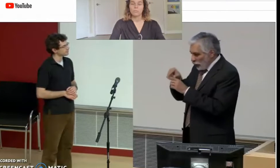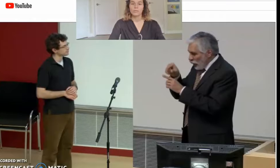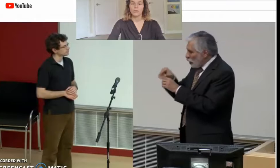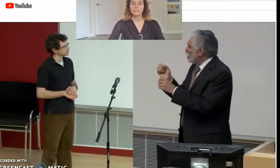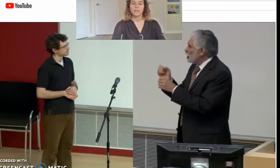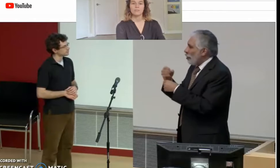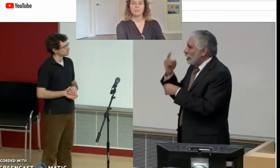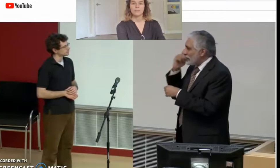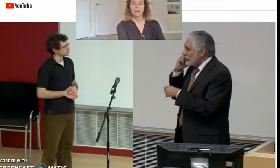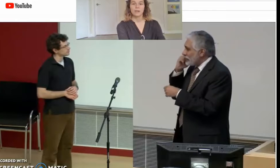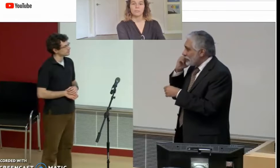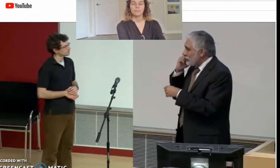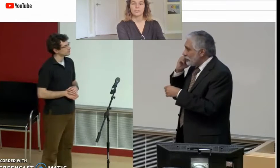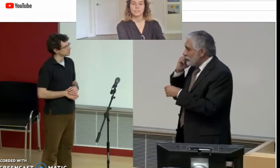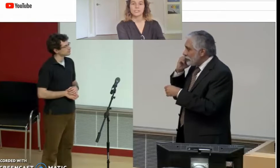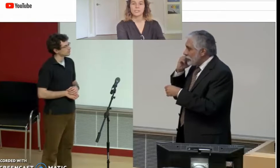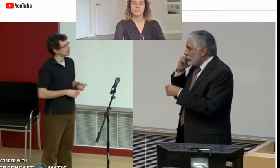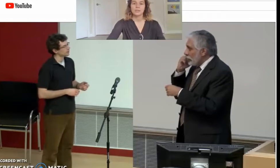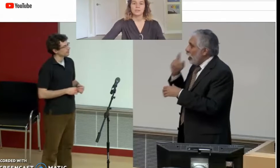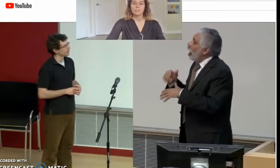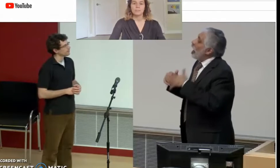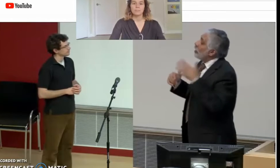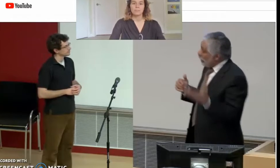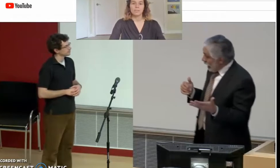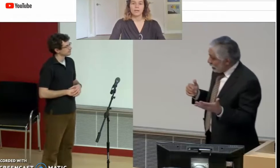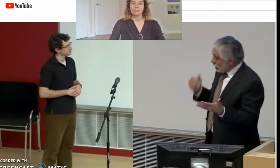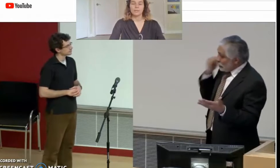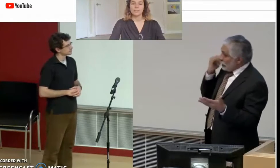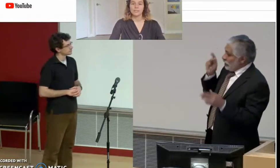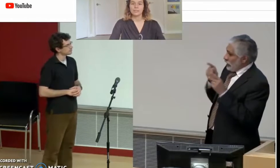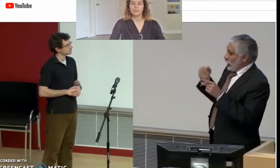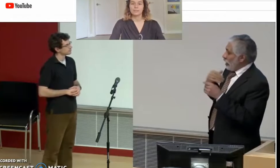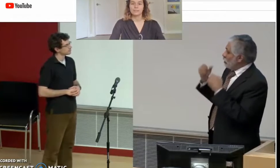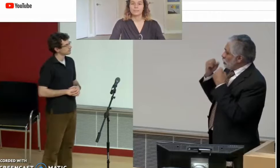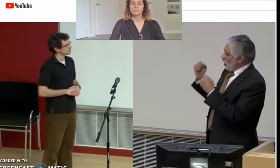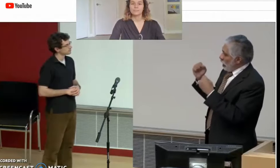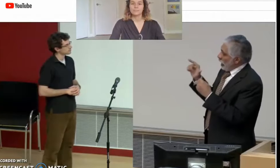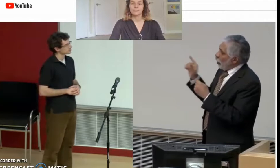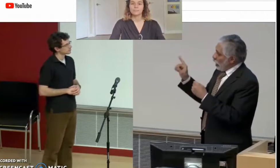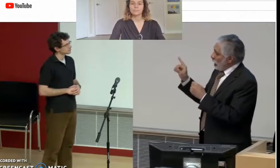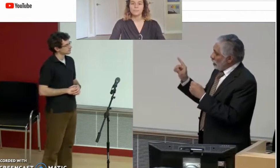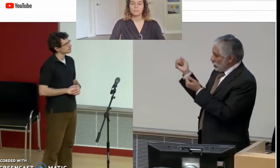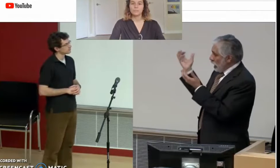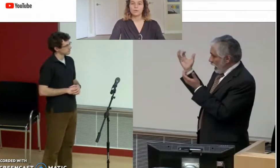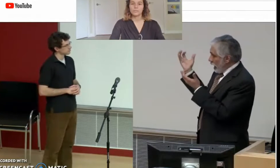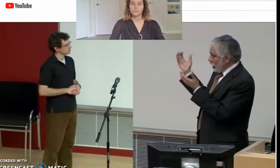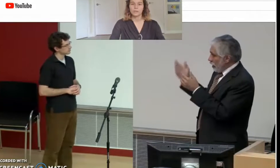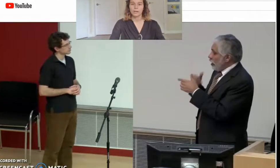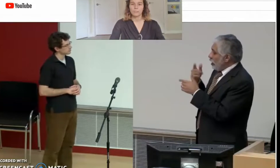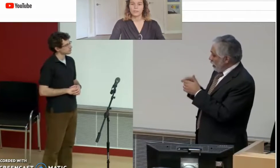But you have to have that L1 first. Without it, reading does nothing. People who have a strong L1